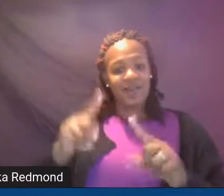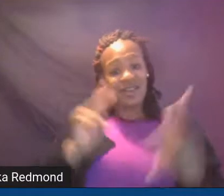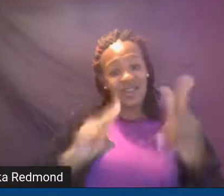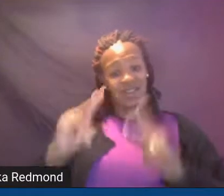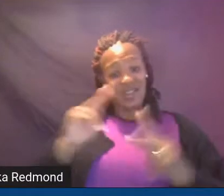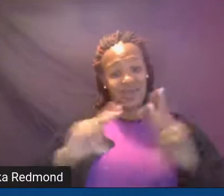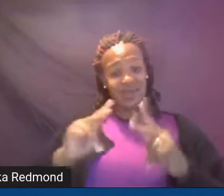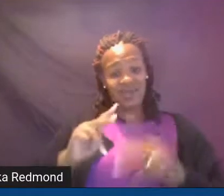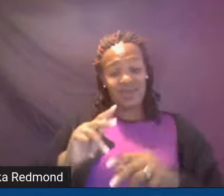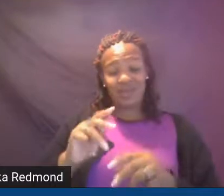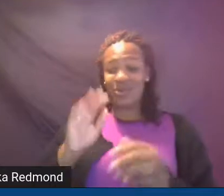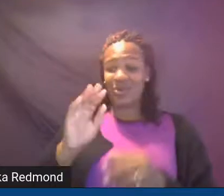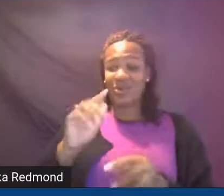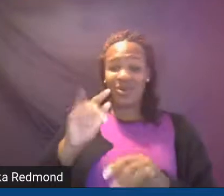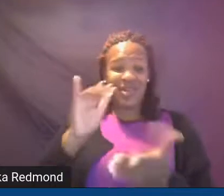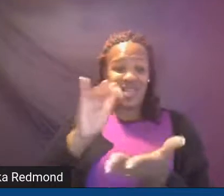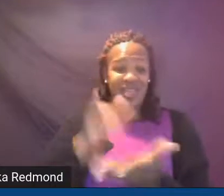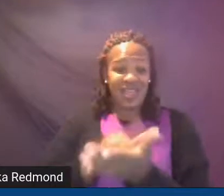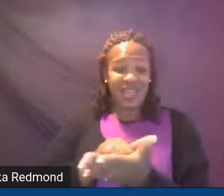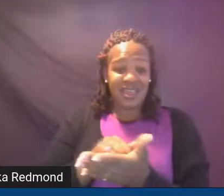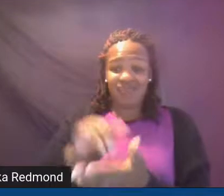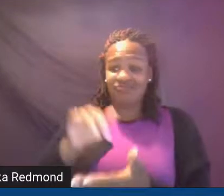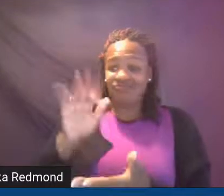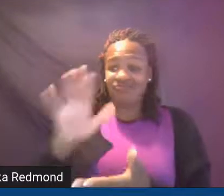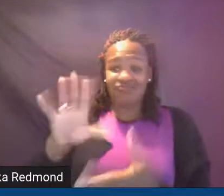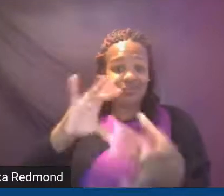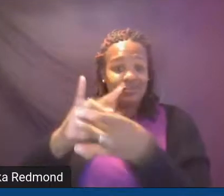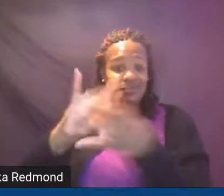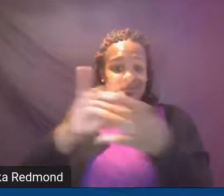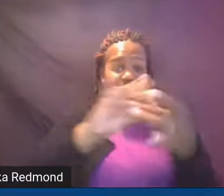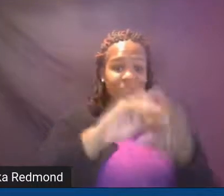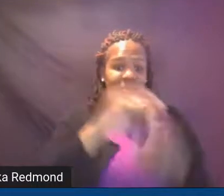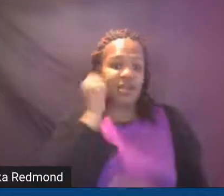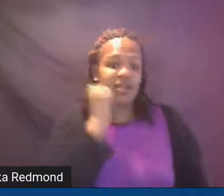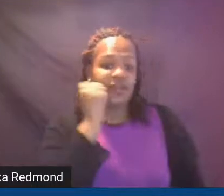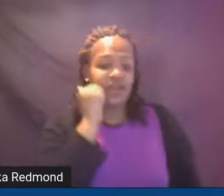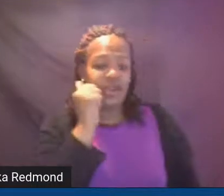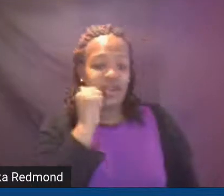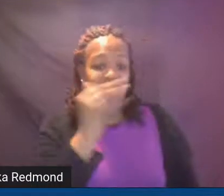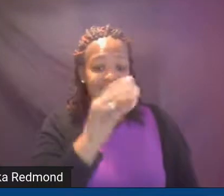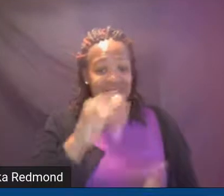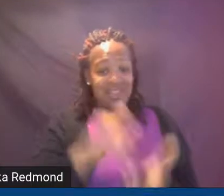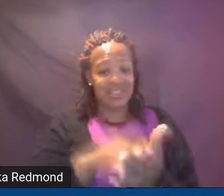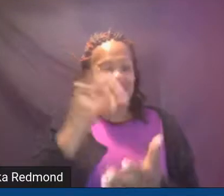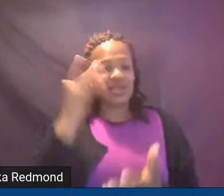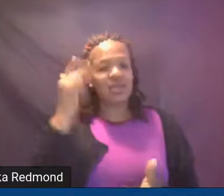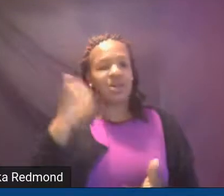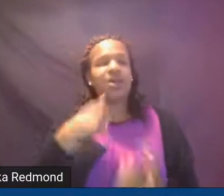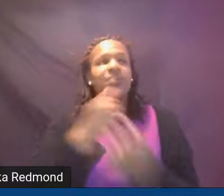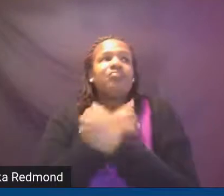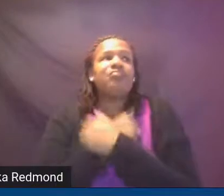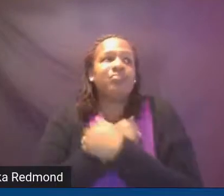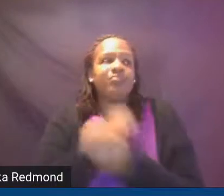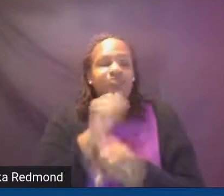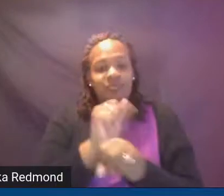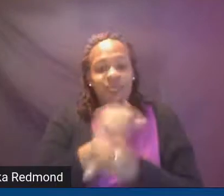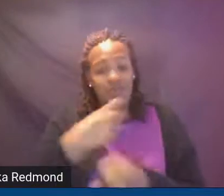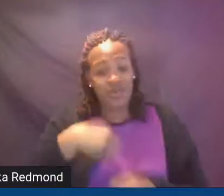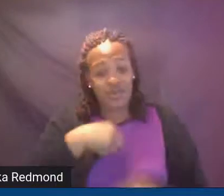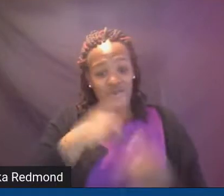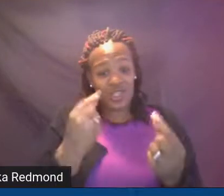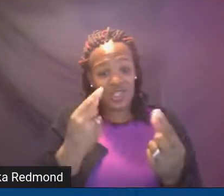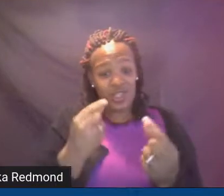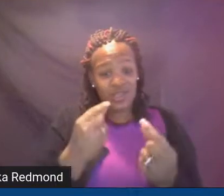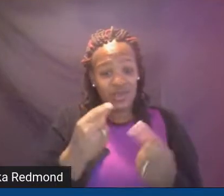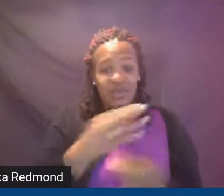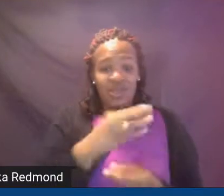that is a wonderful thing about education, and a wonderful thing about the work that we do, and the wonderful work that you do, is to be able to